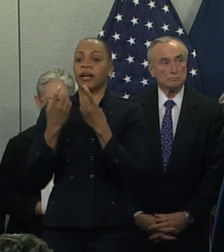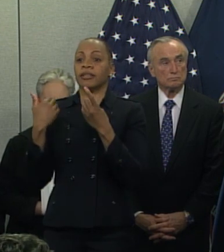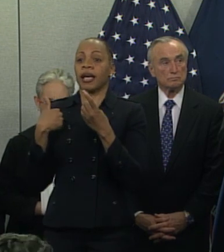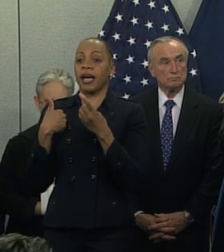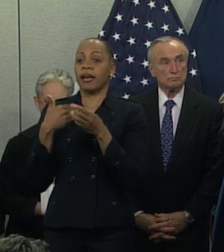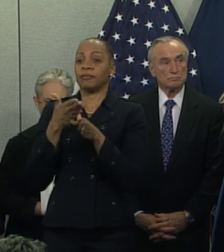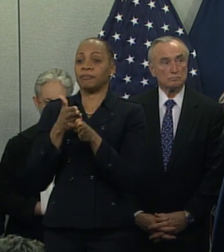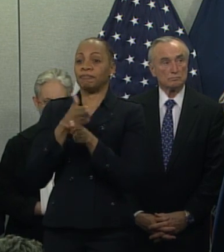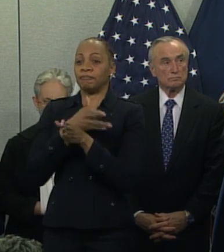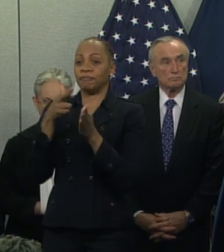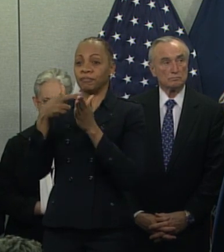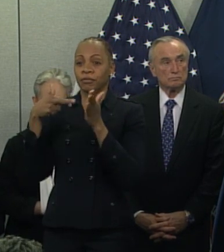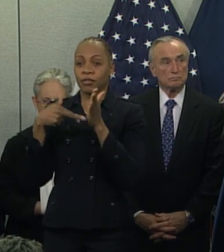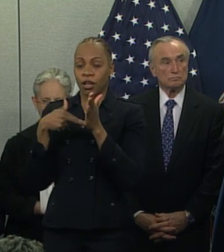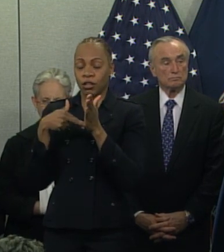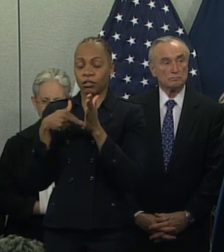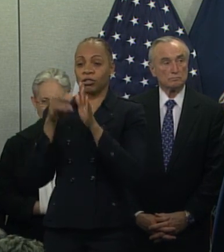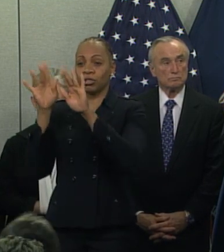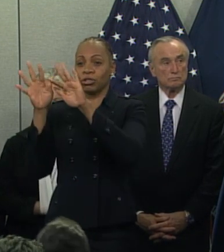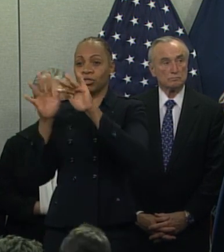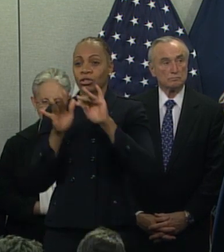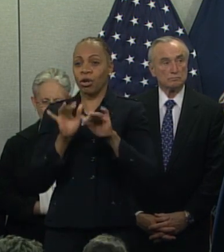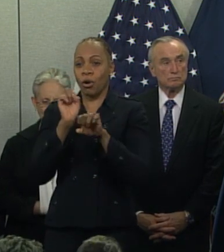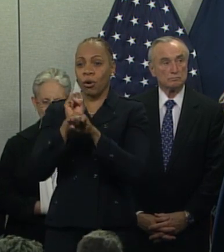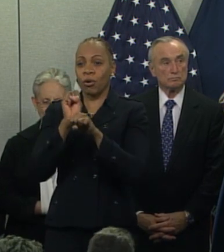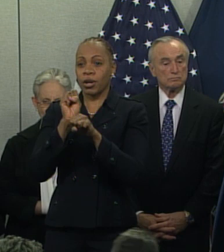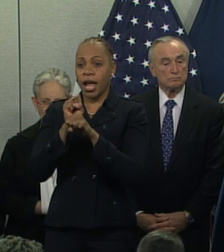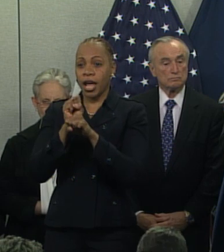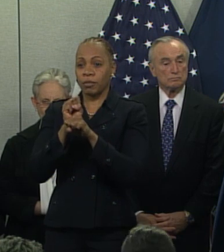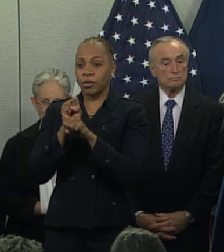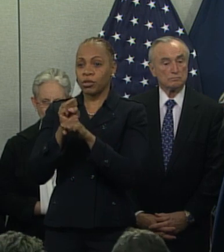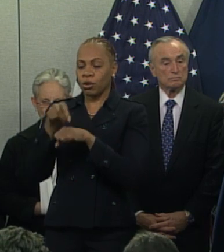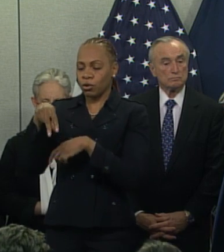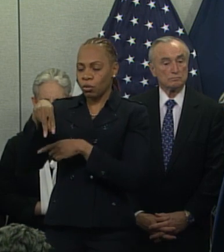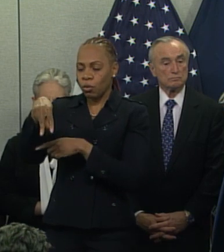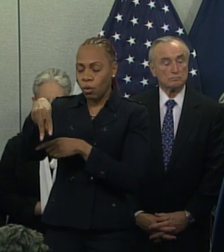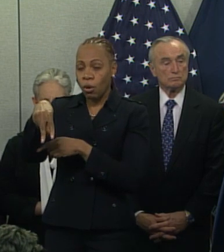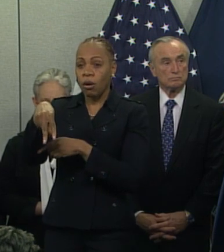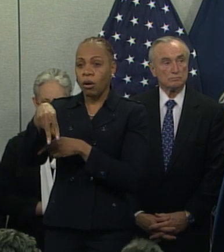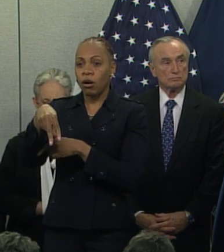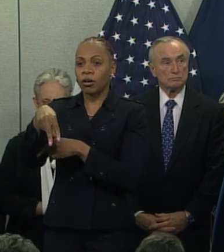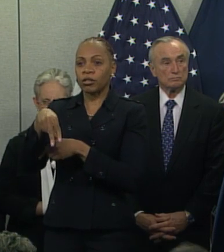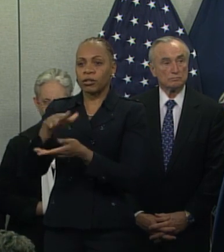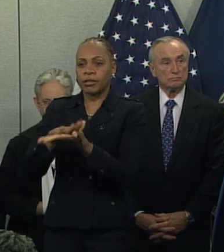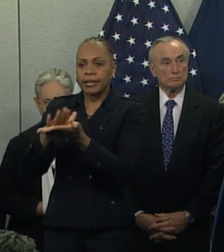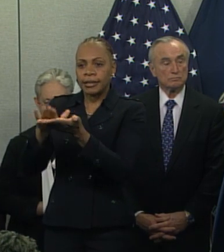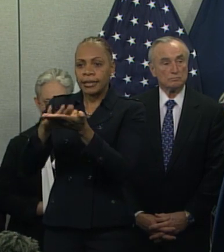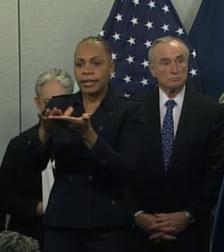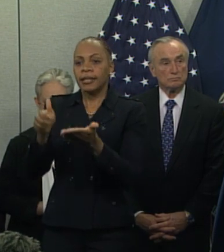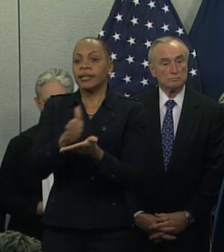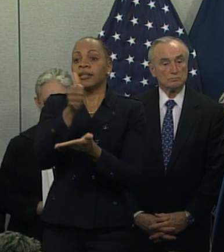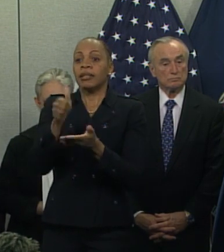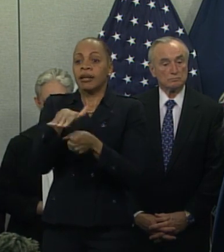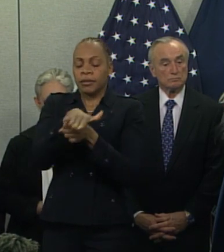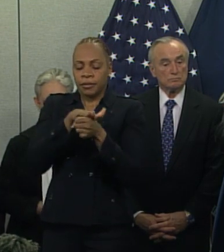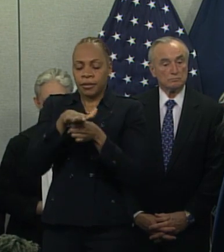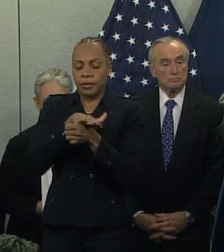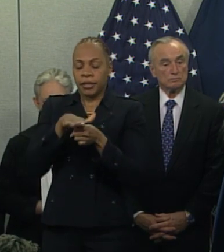snow laborers to clear crosswalks, bus stop shelters, and other sensitive locations.